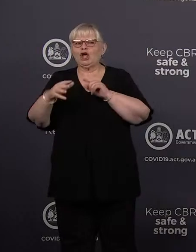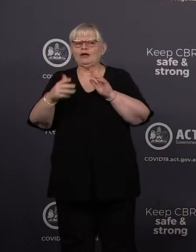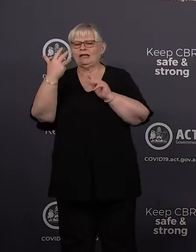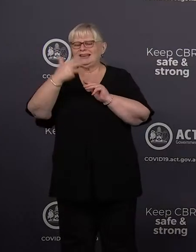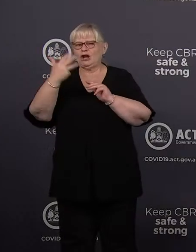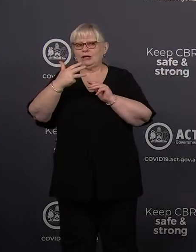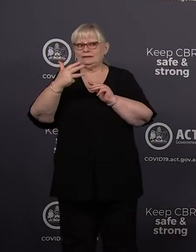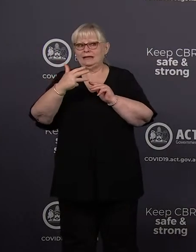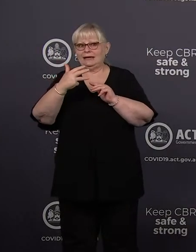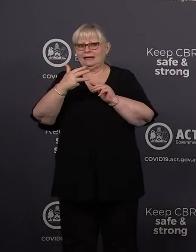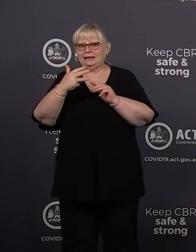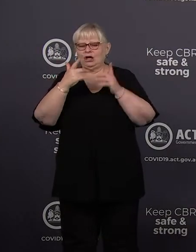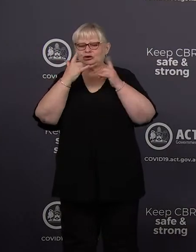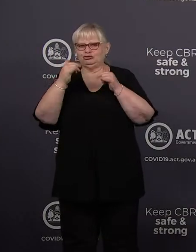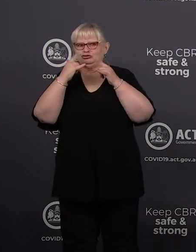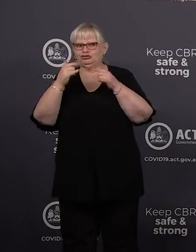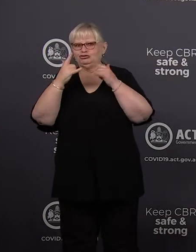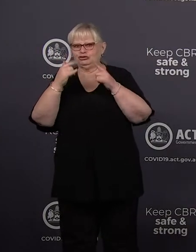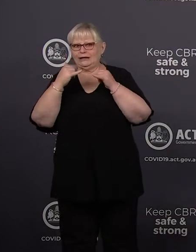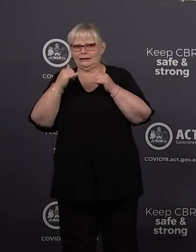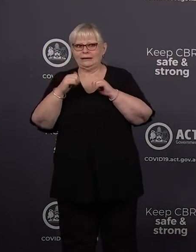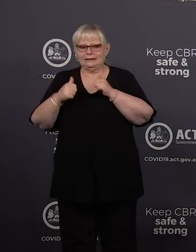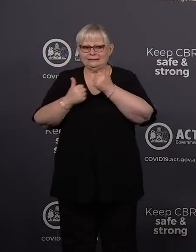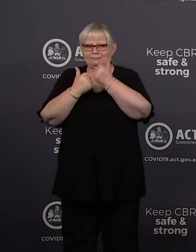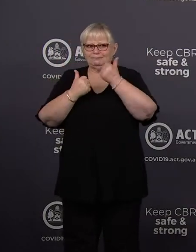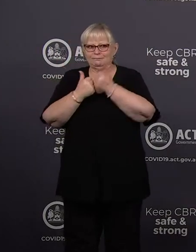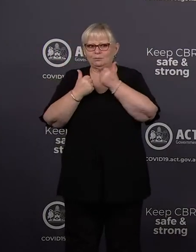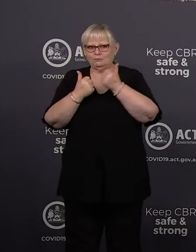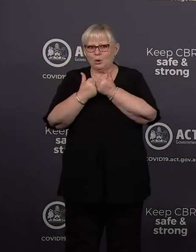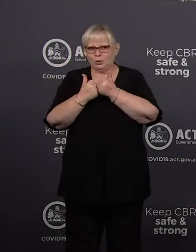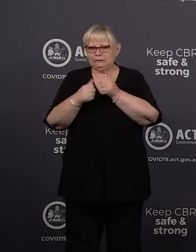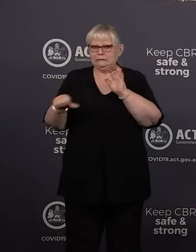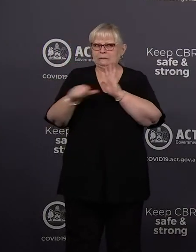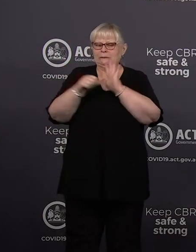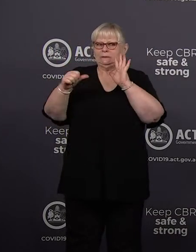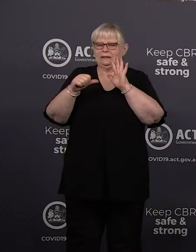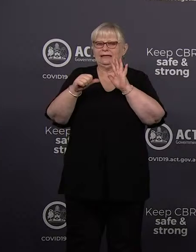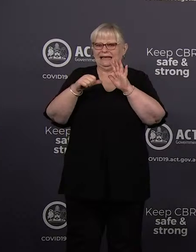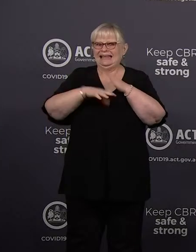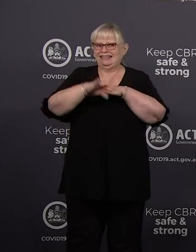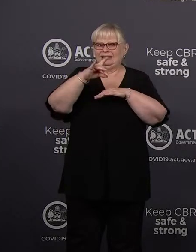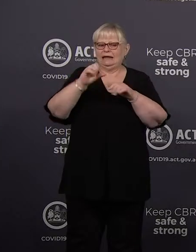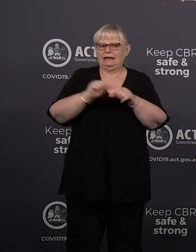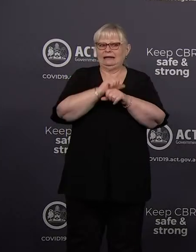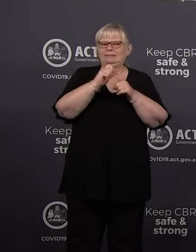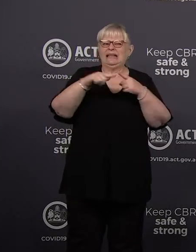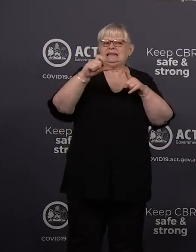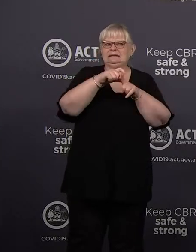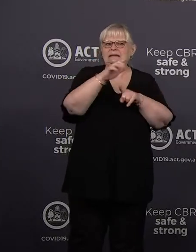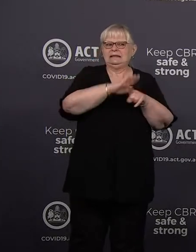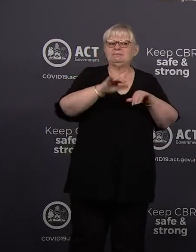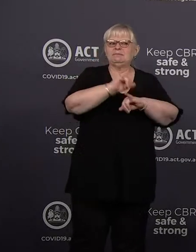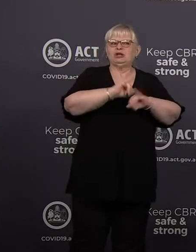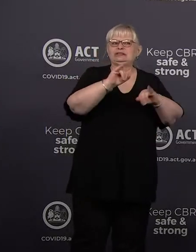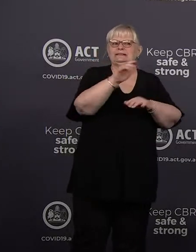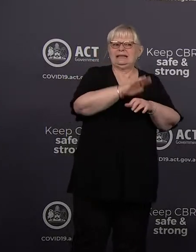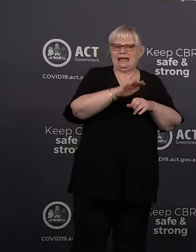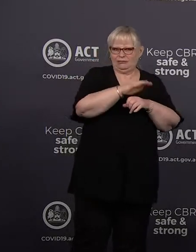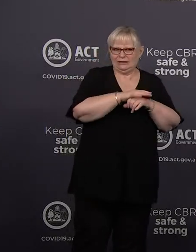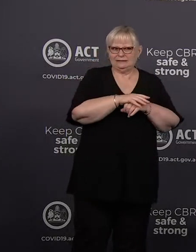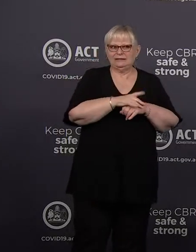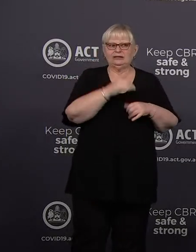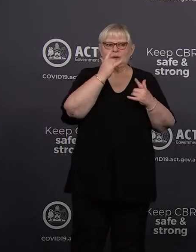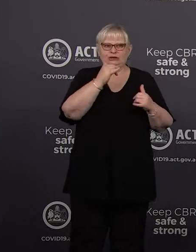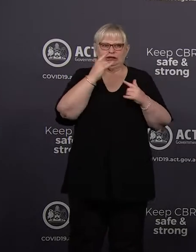COVID-19 screening measures and support measures have to be put in place at our emergency departments. So we